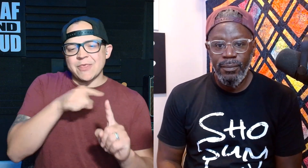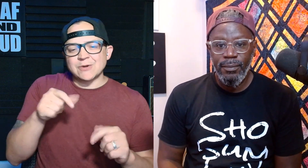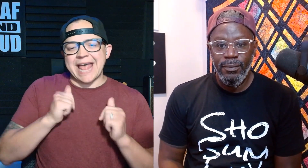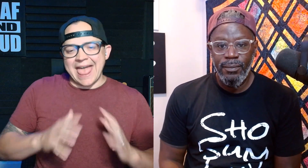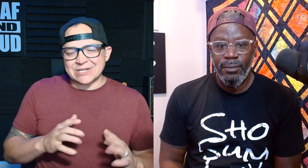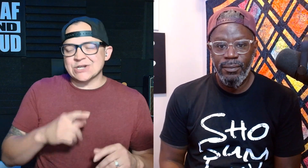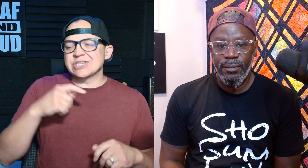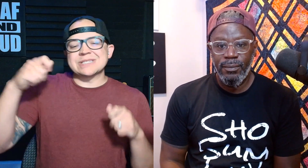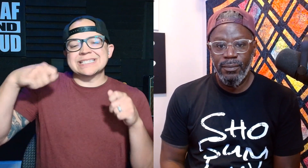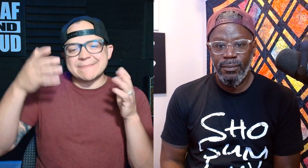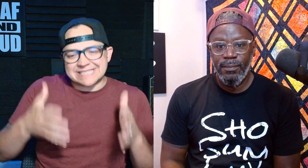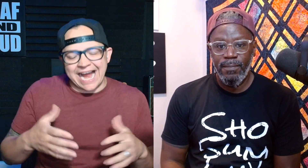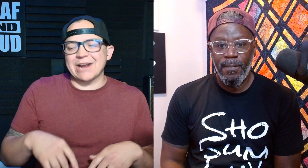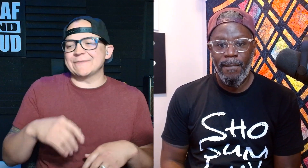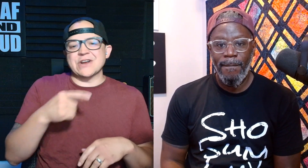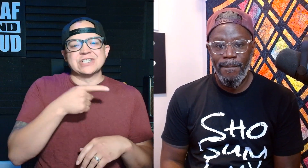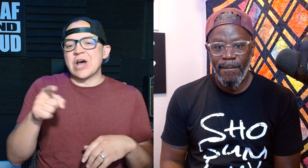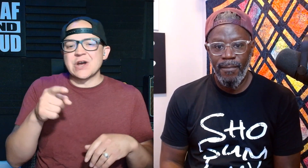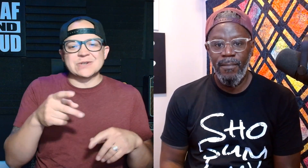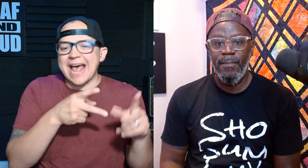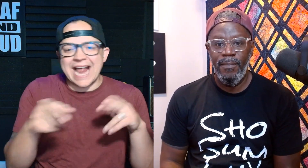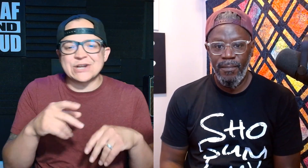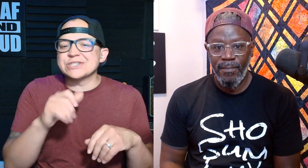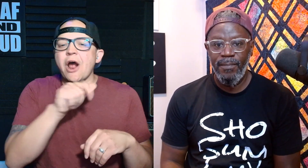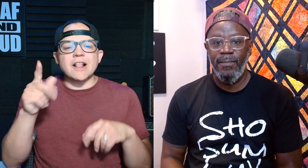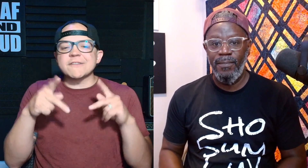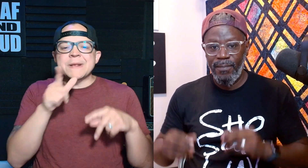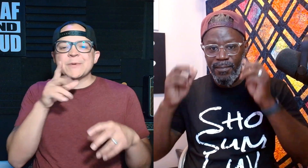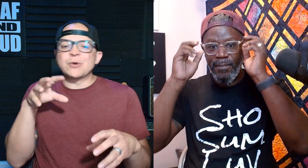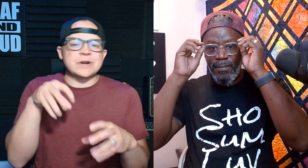about those actors, those cinematographers,